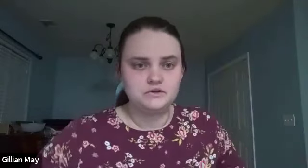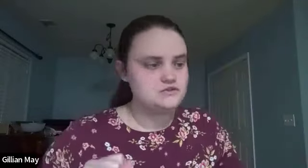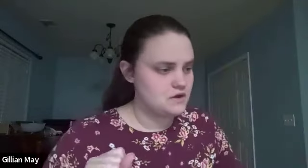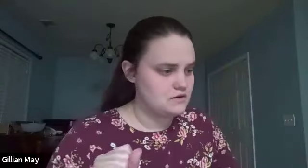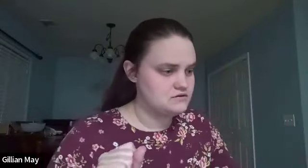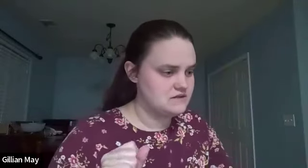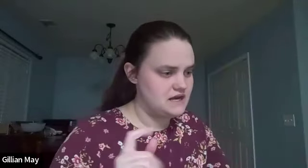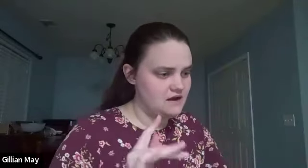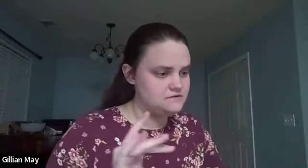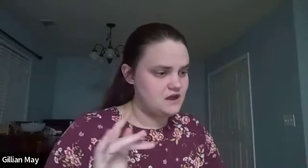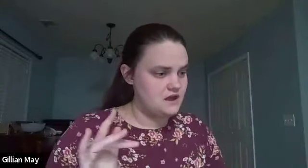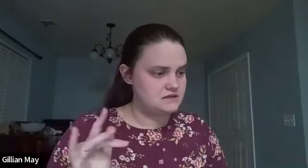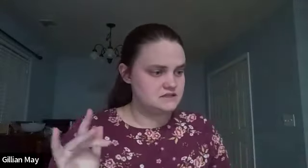do those. And then after that,